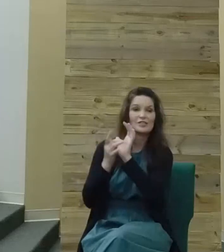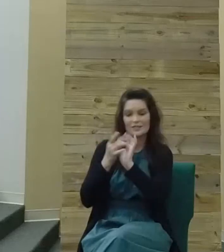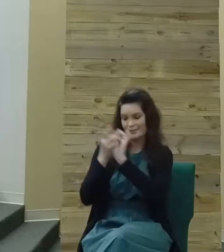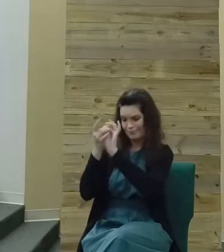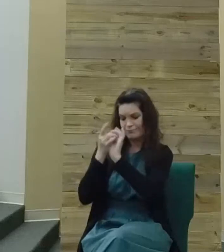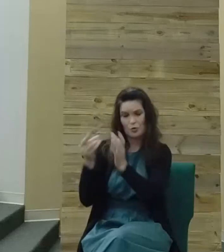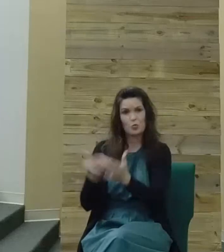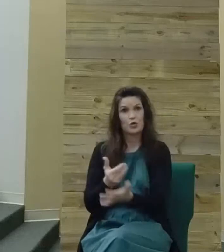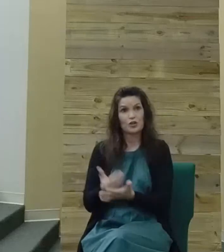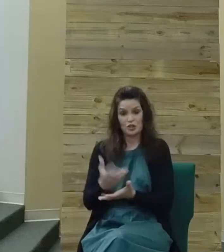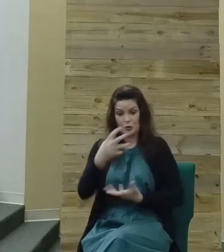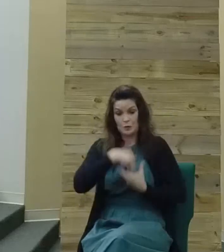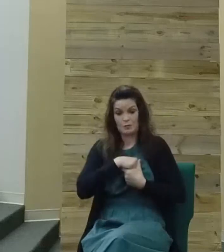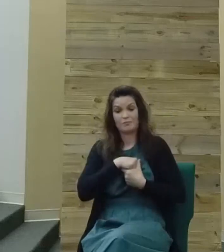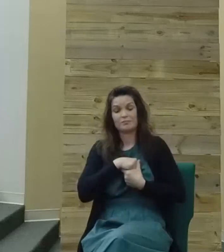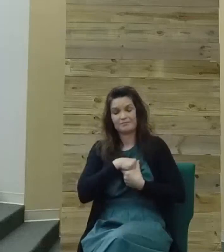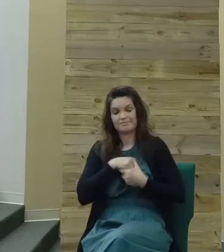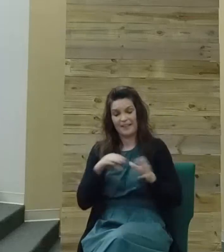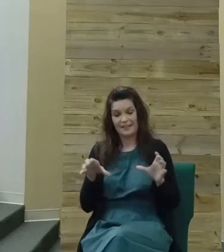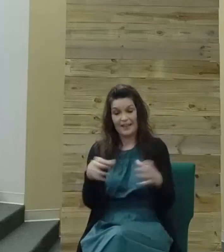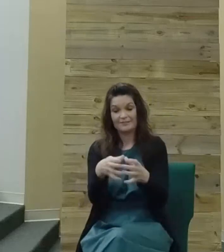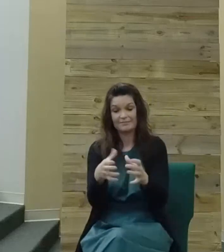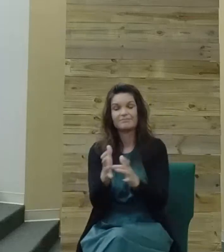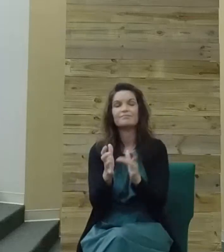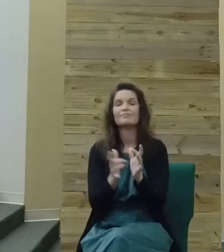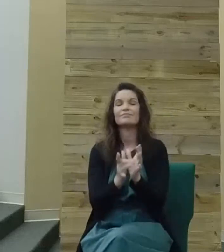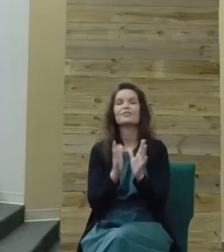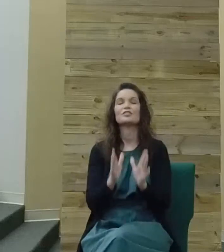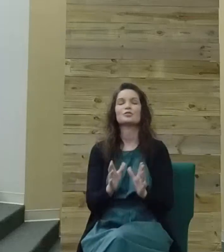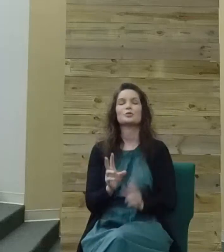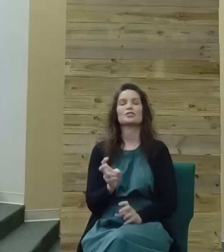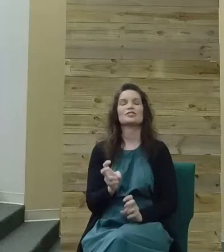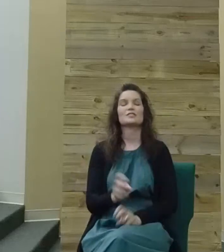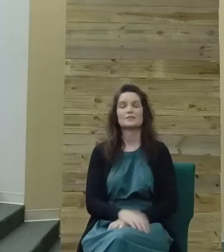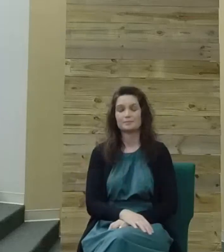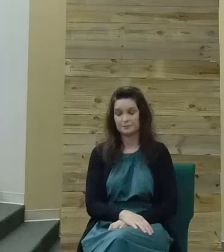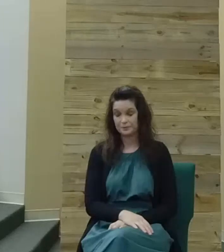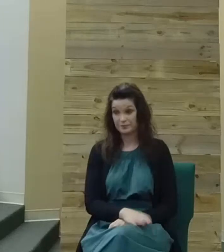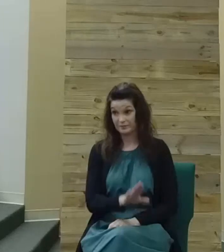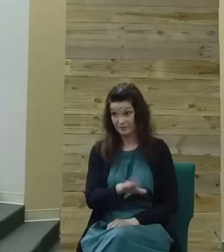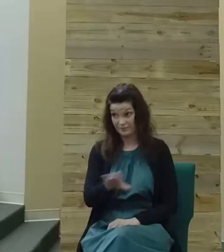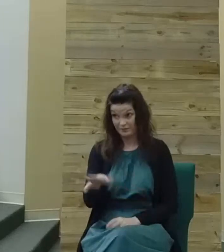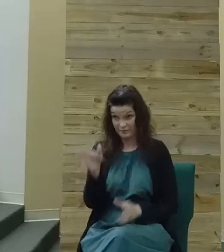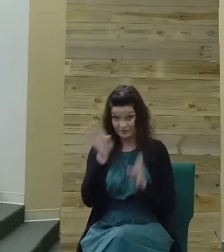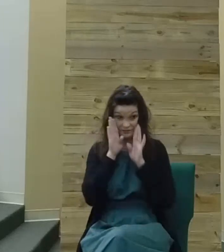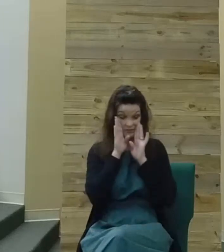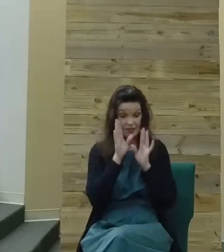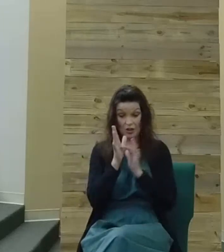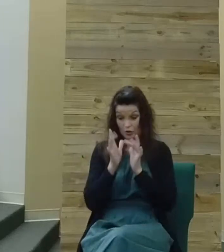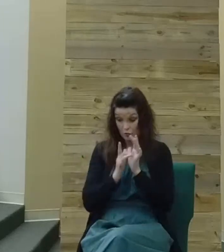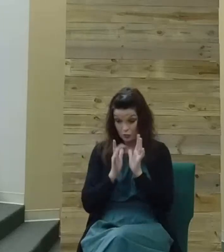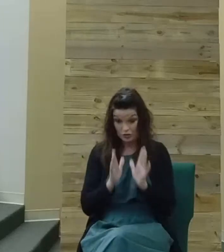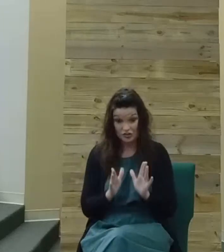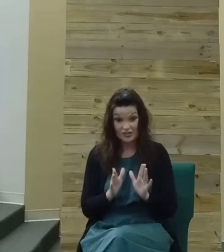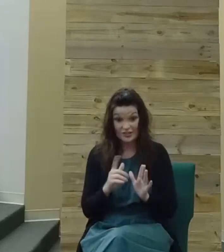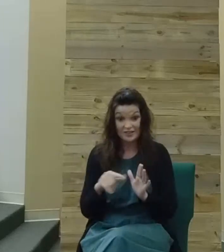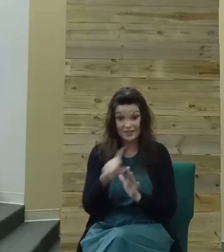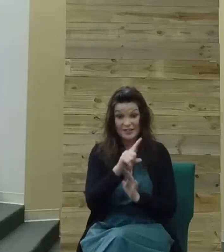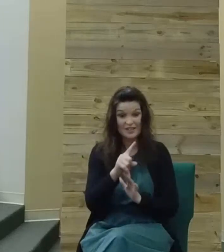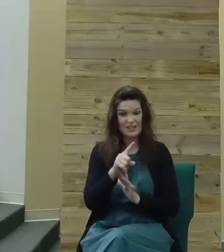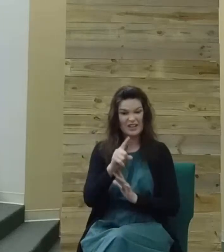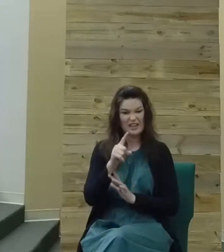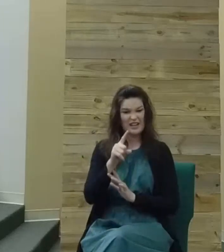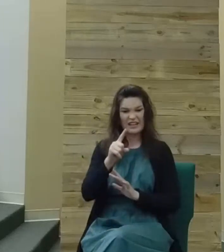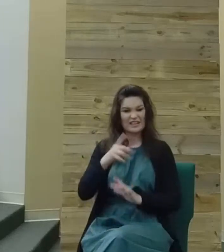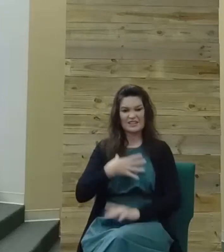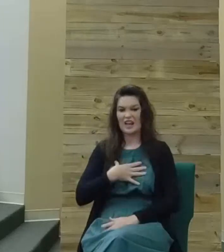new. And that new group is Christians. And listen, Christianity, as some people falsely